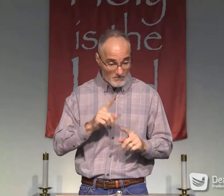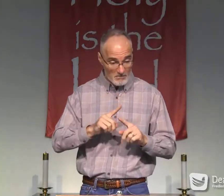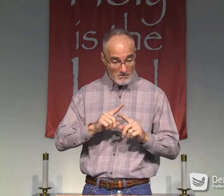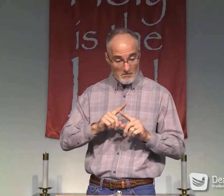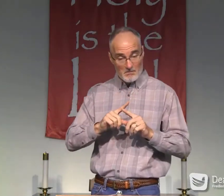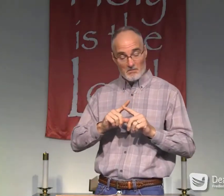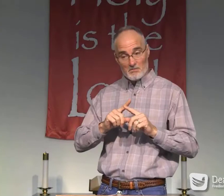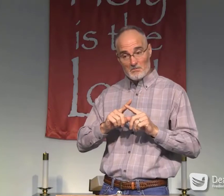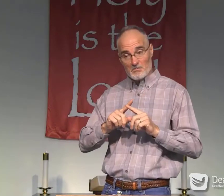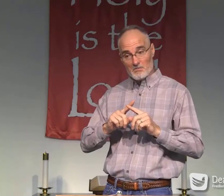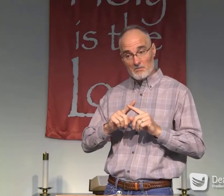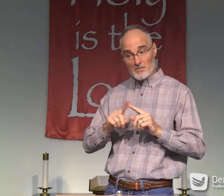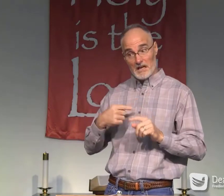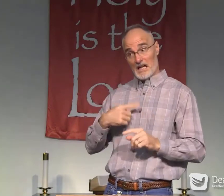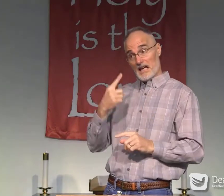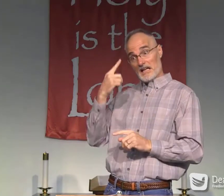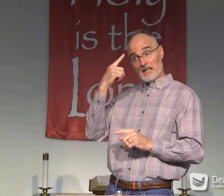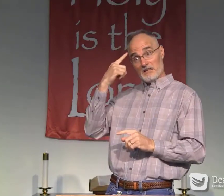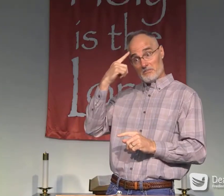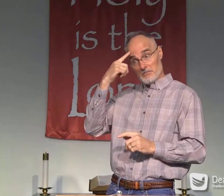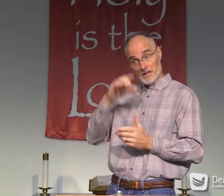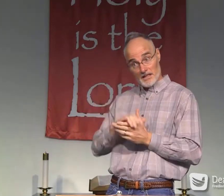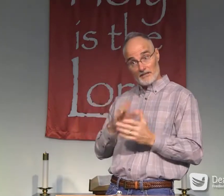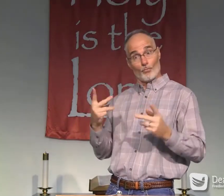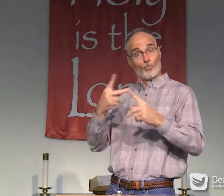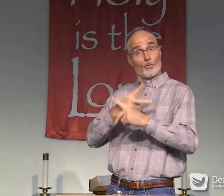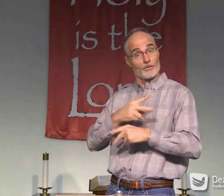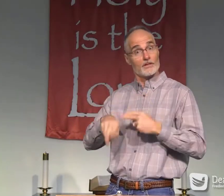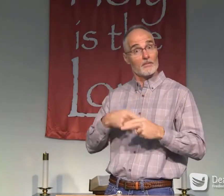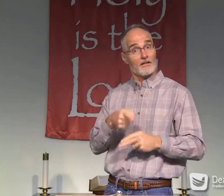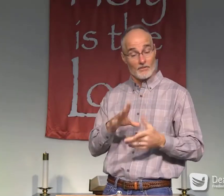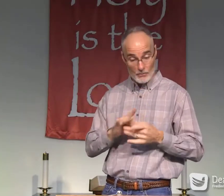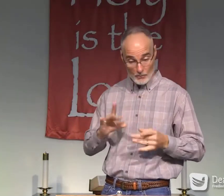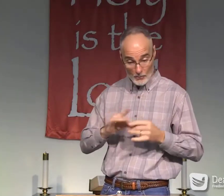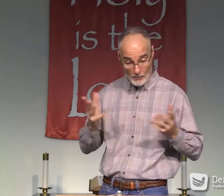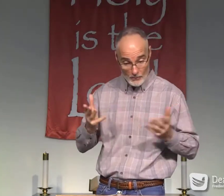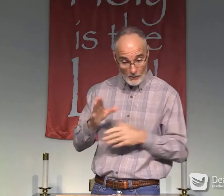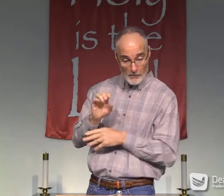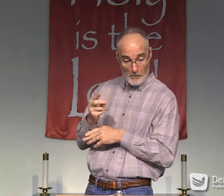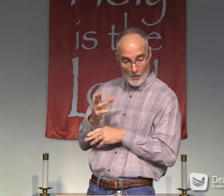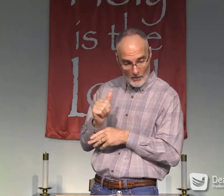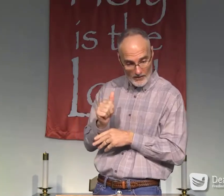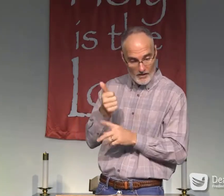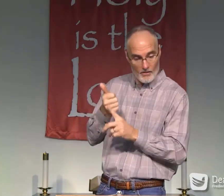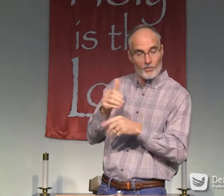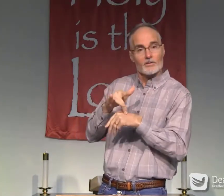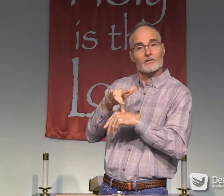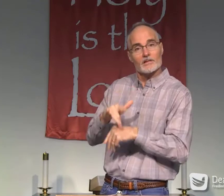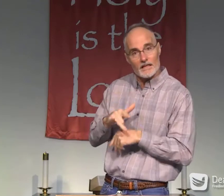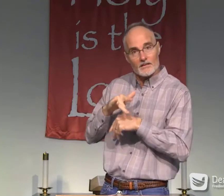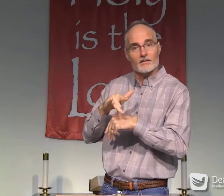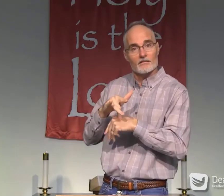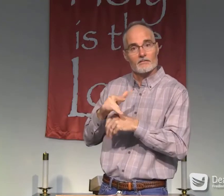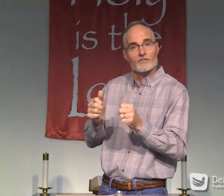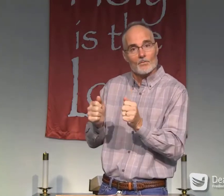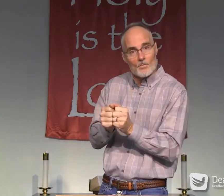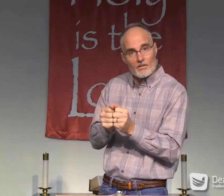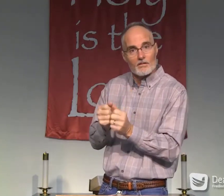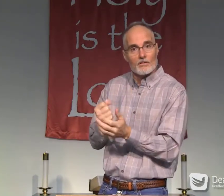Now, obviously, her death was tragic. But I believe the worst thing about that story